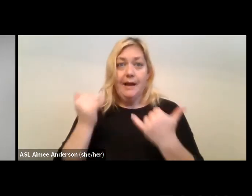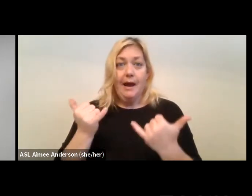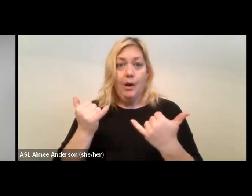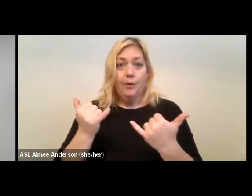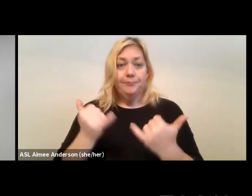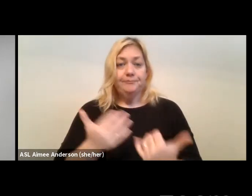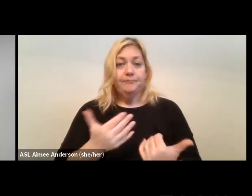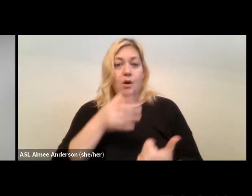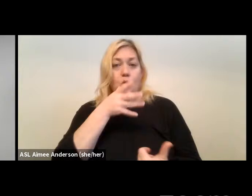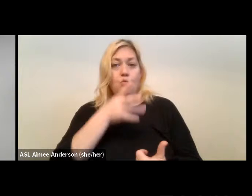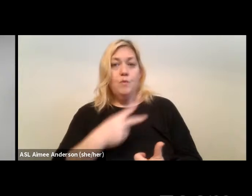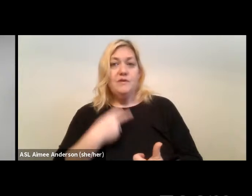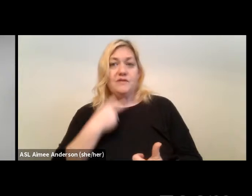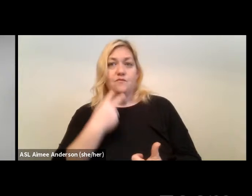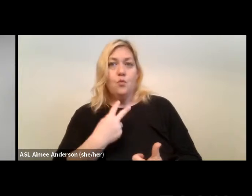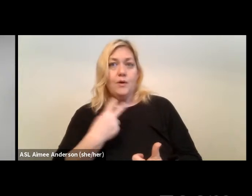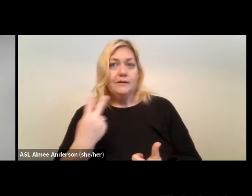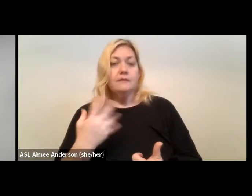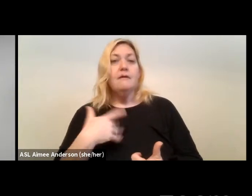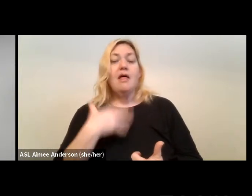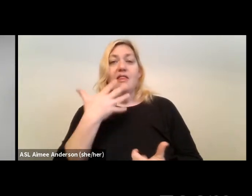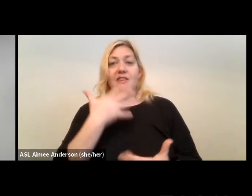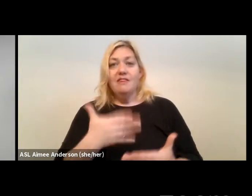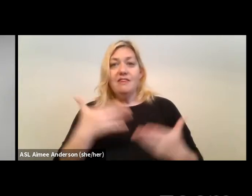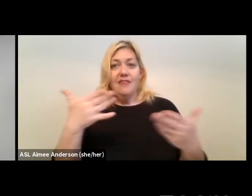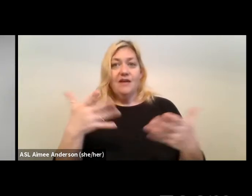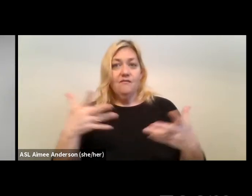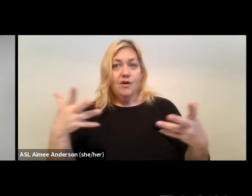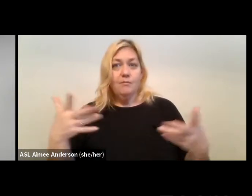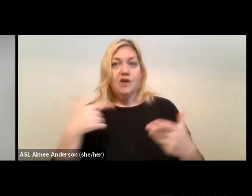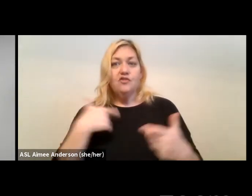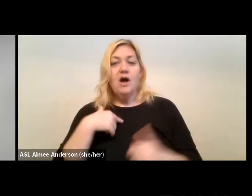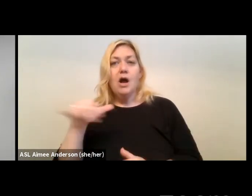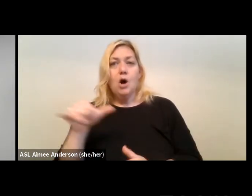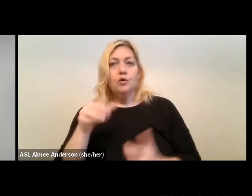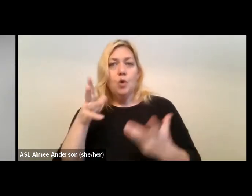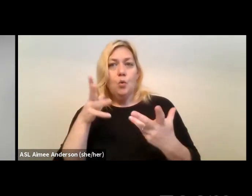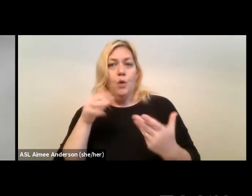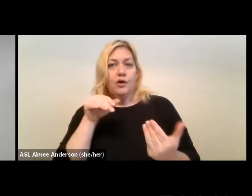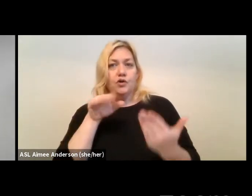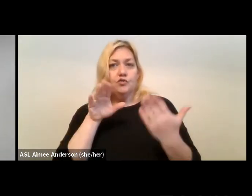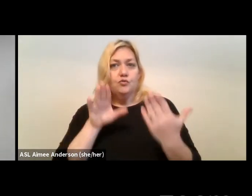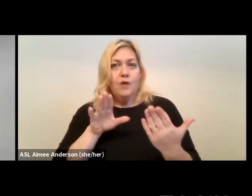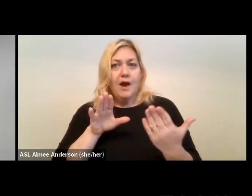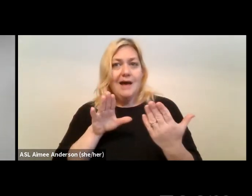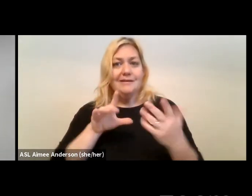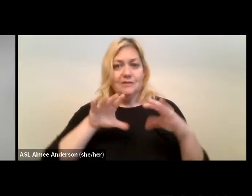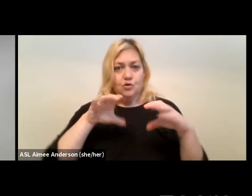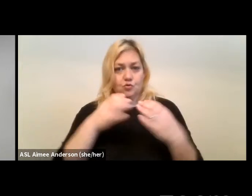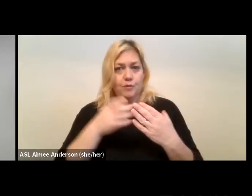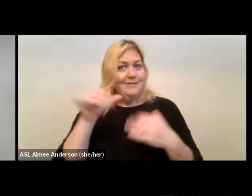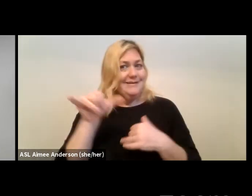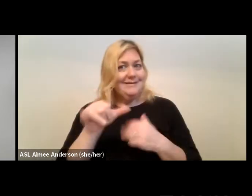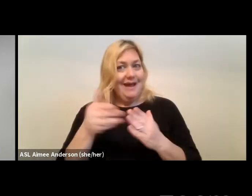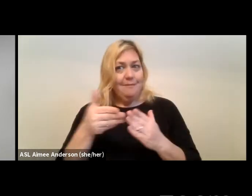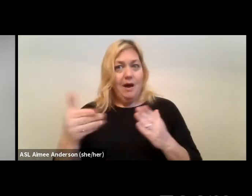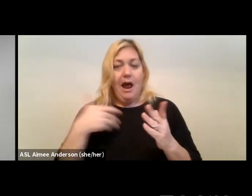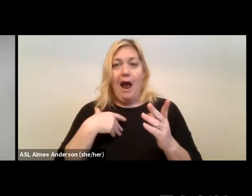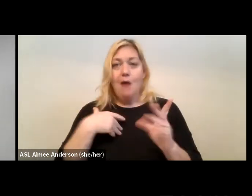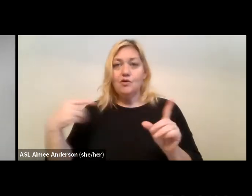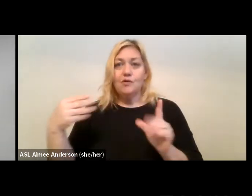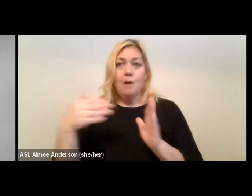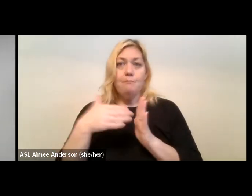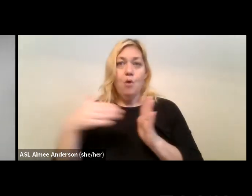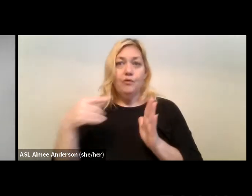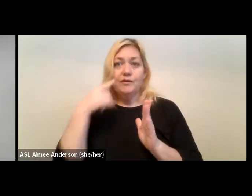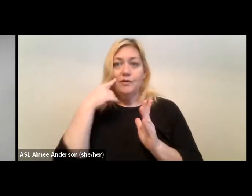Thank you very much. I also wanted to address the group on the same item. I was opposed to this because